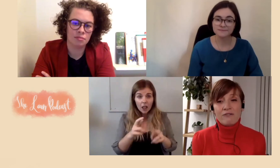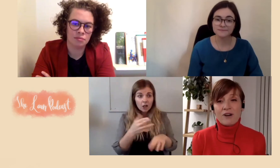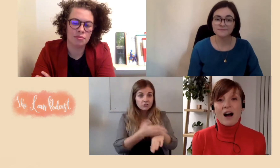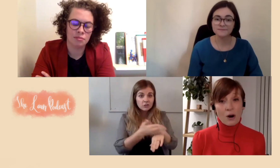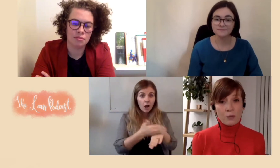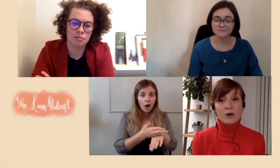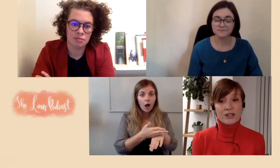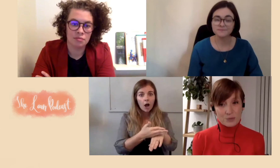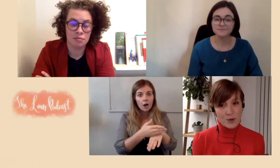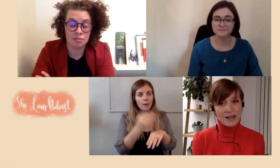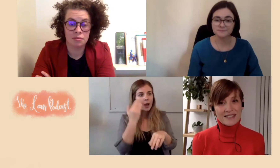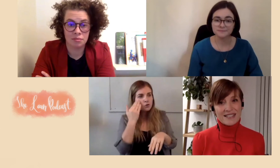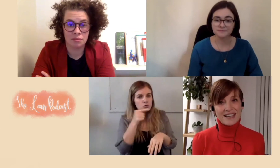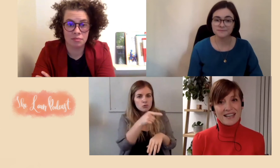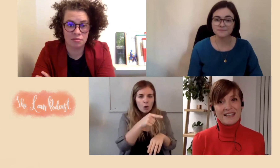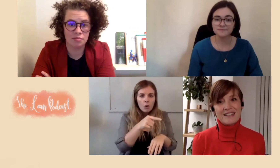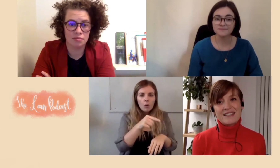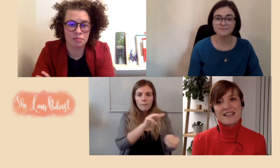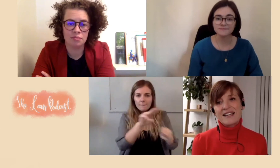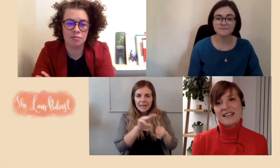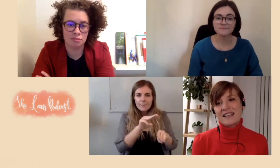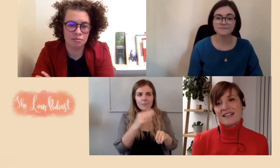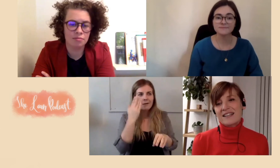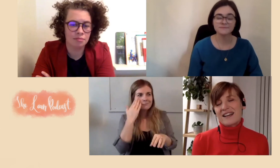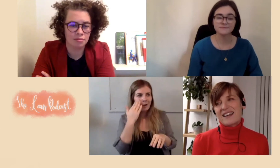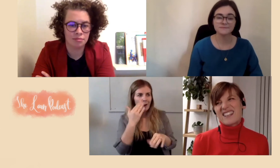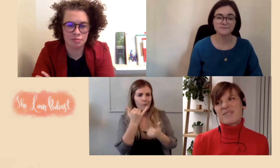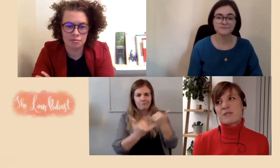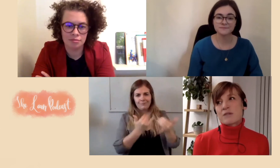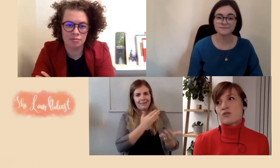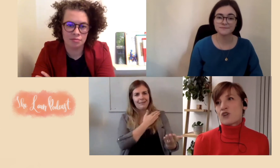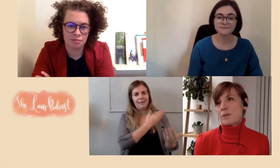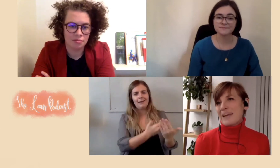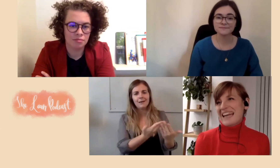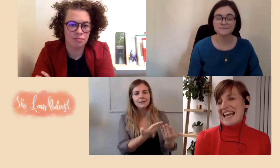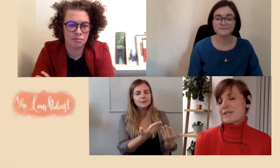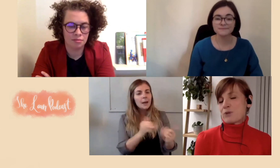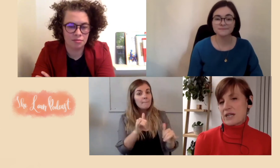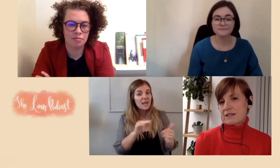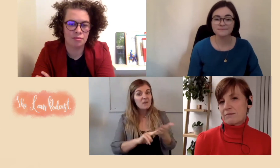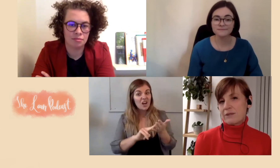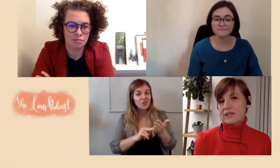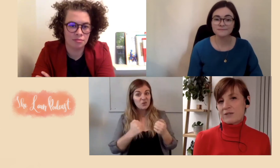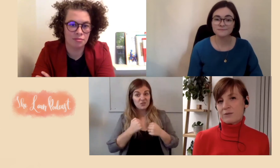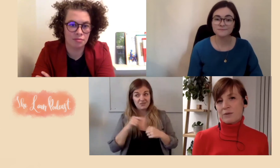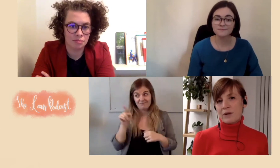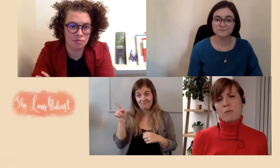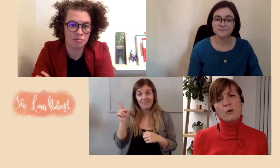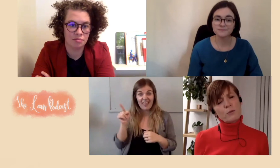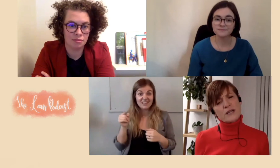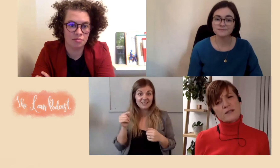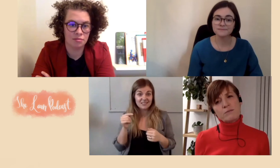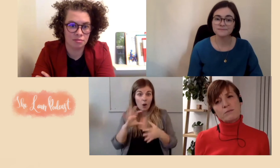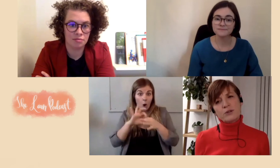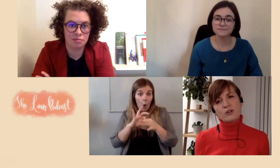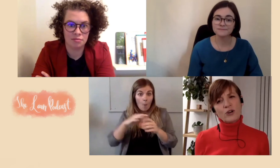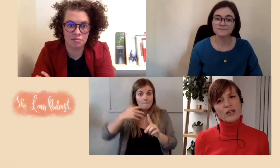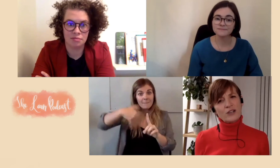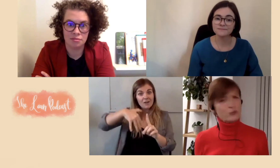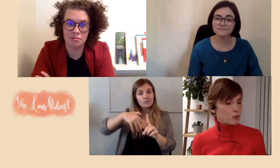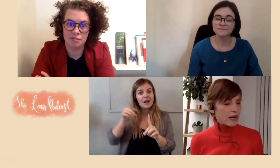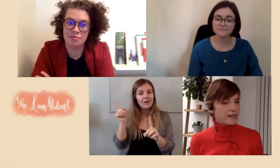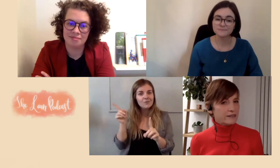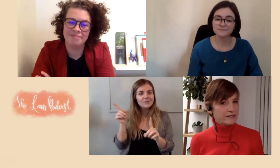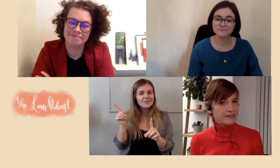week in, week out, and I have done for the past few years, I will use maybe this background. And that's